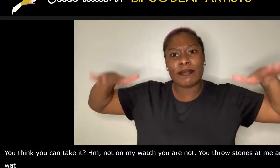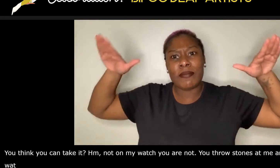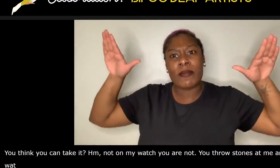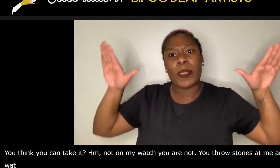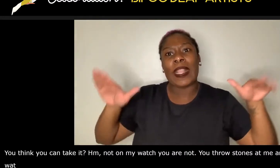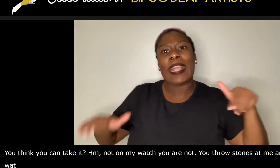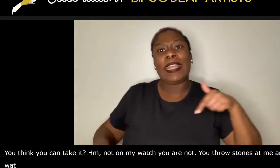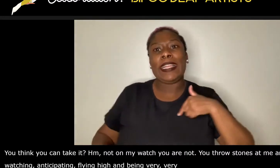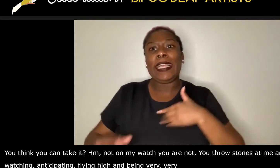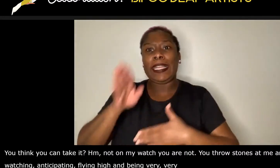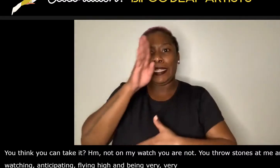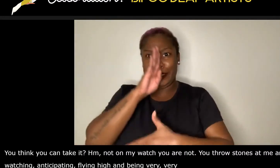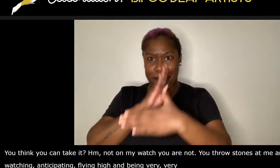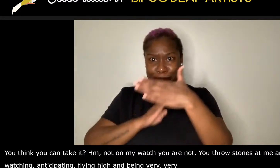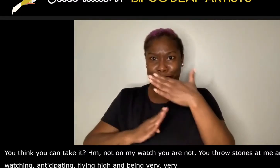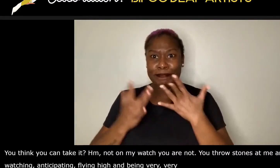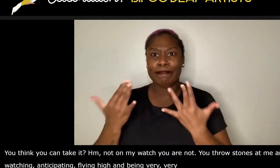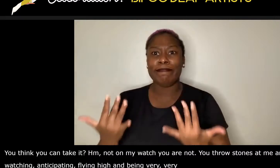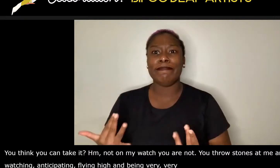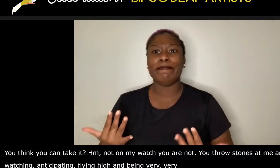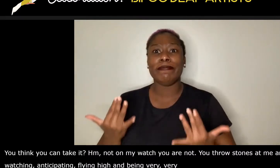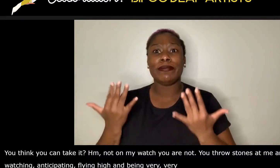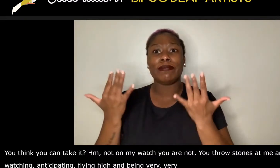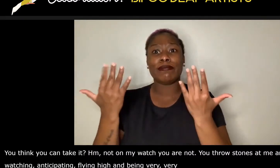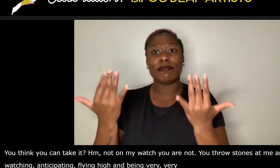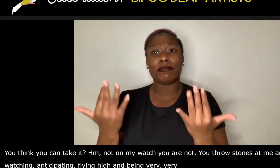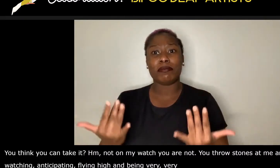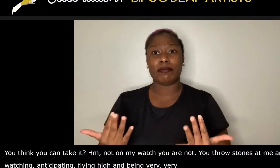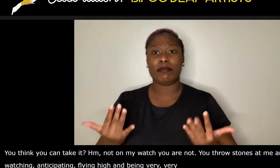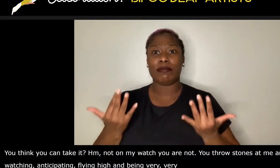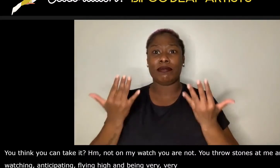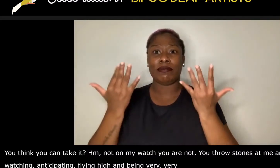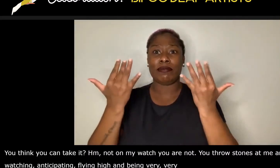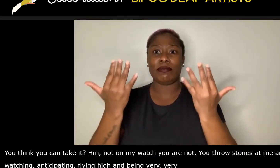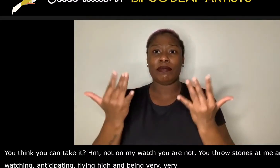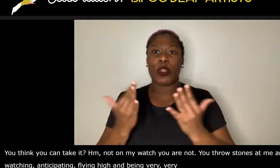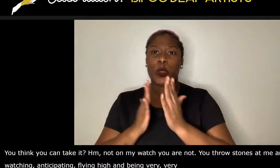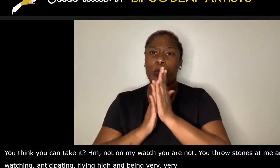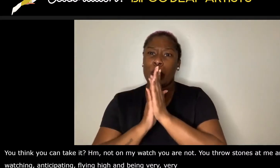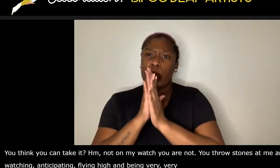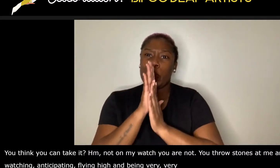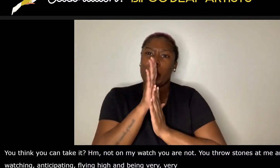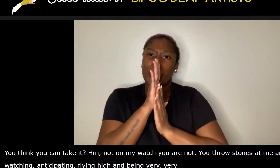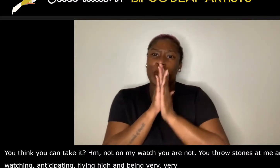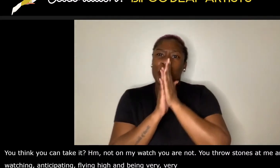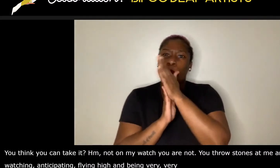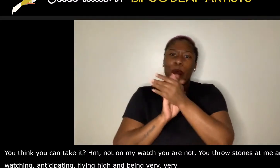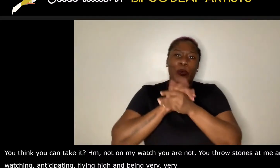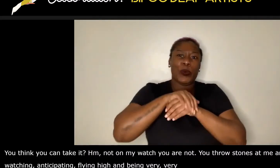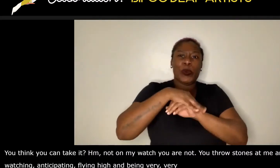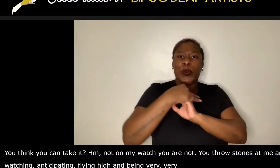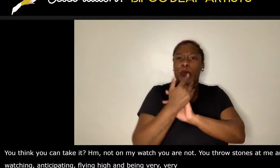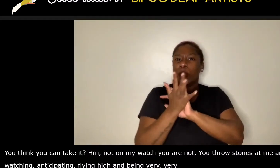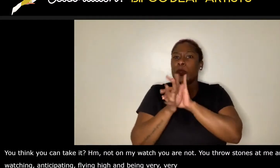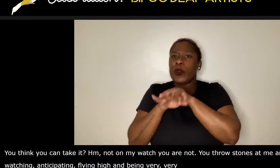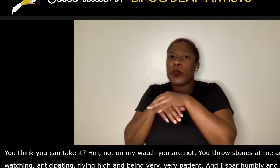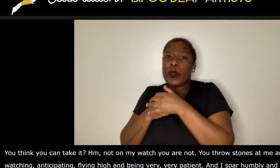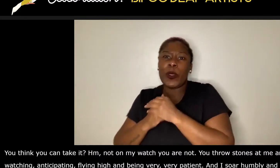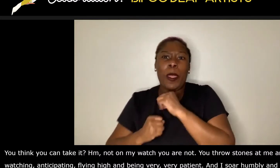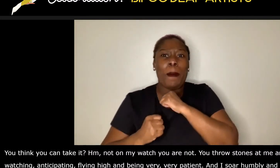patient. And I soar humbly, and I wait and